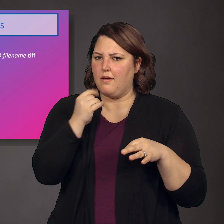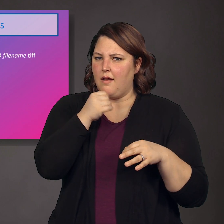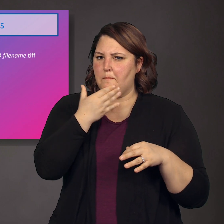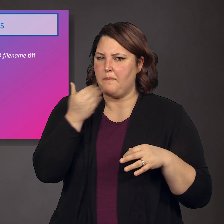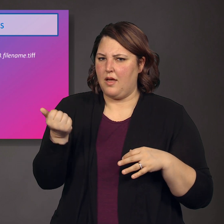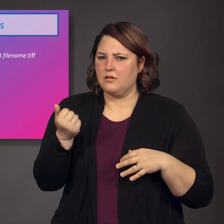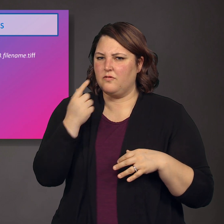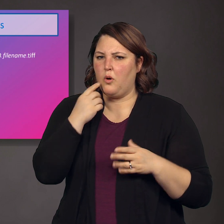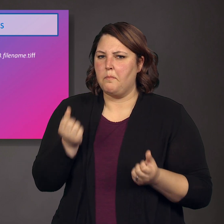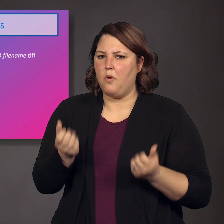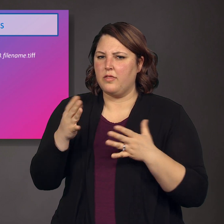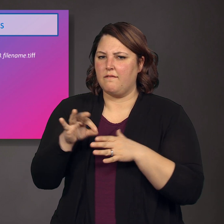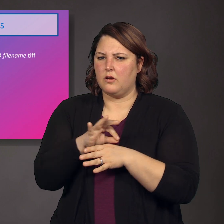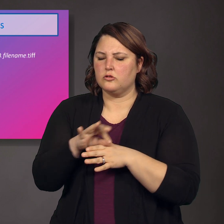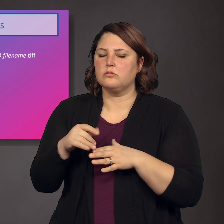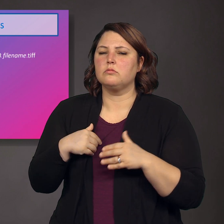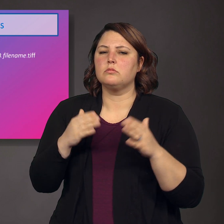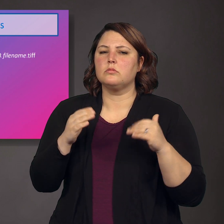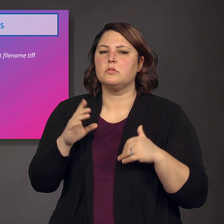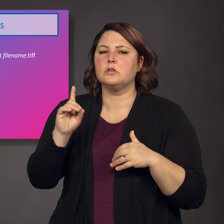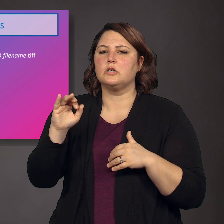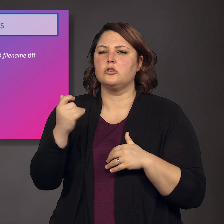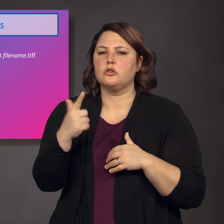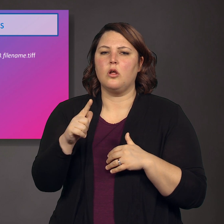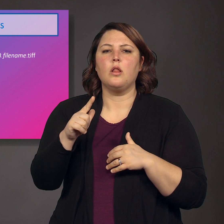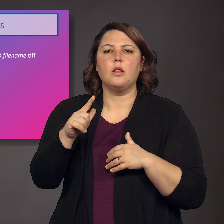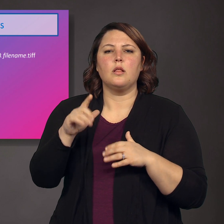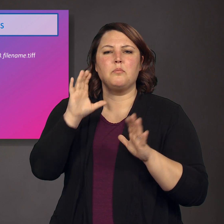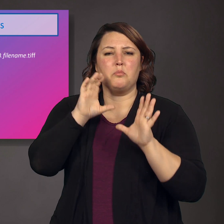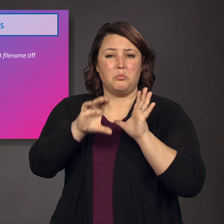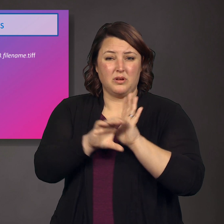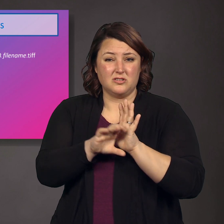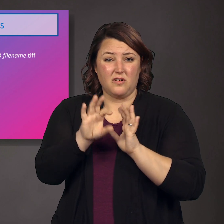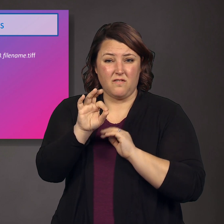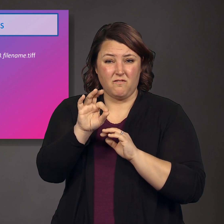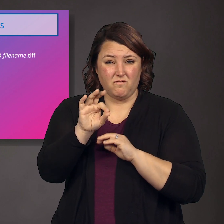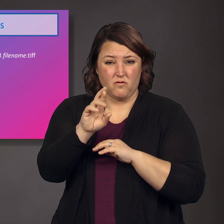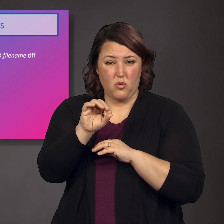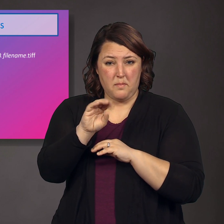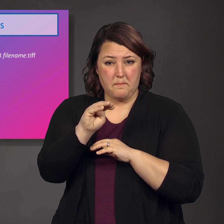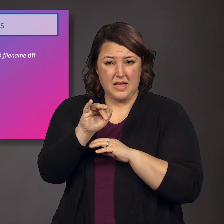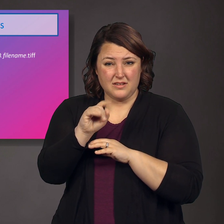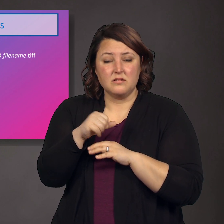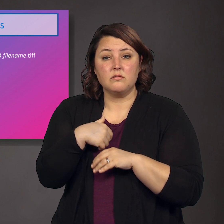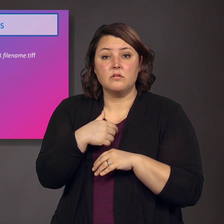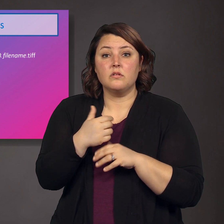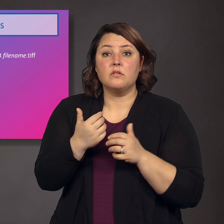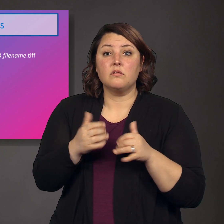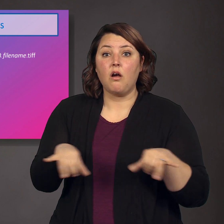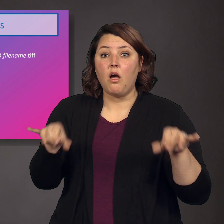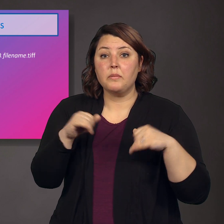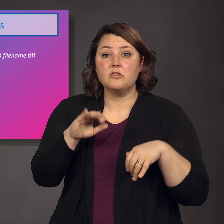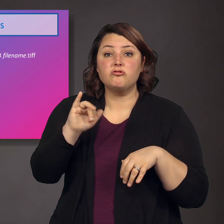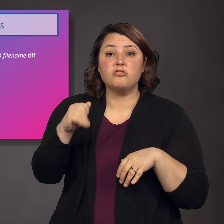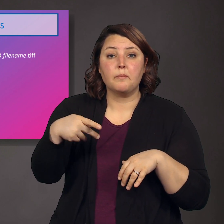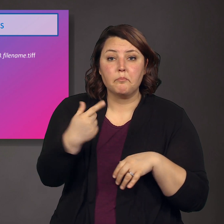Now, digital picture formats. The most common are JPEG and TIFF. So we'll have an extension